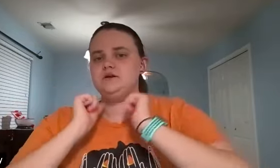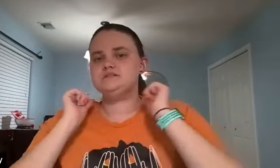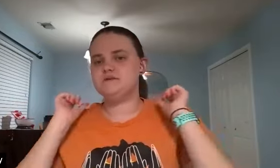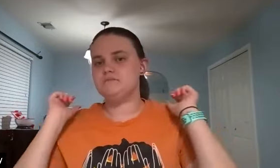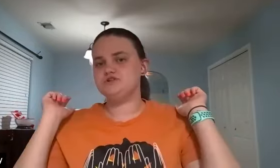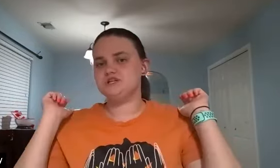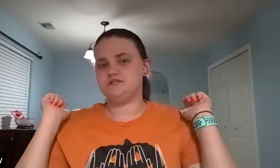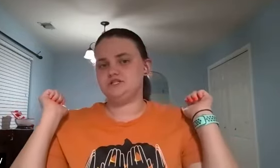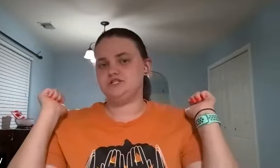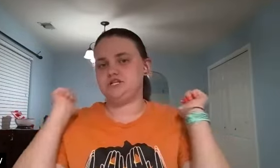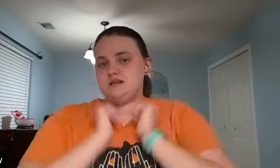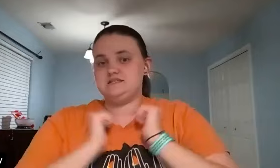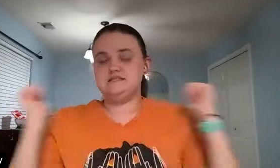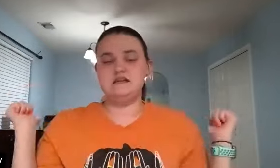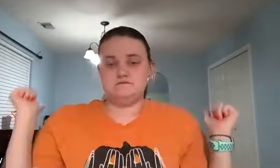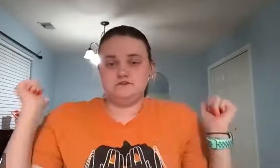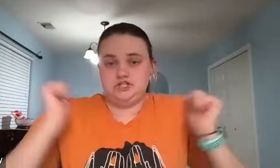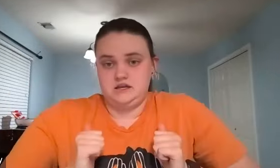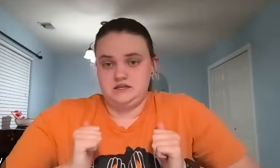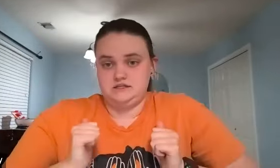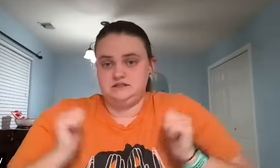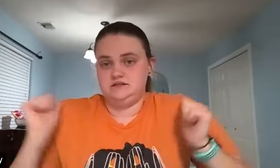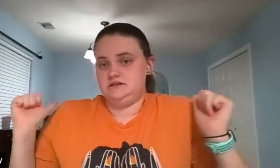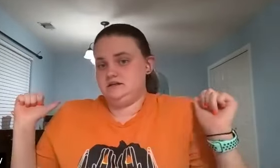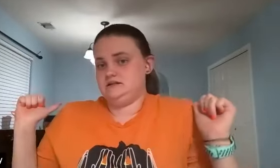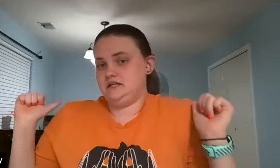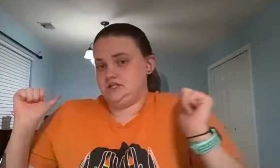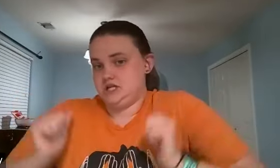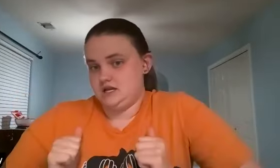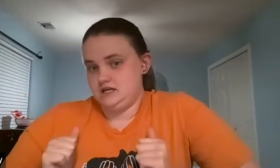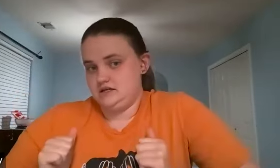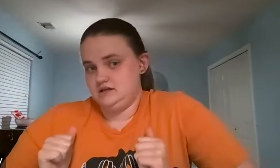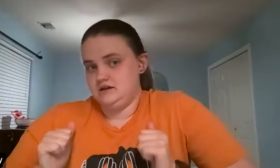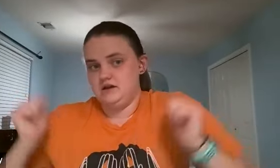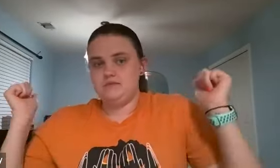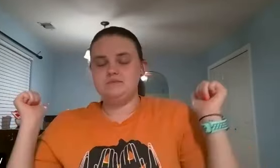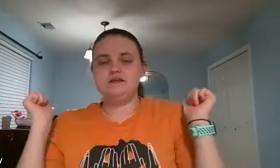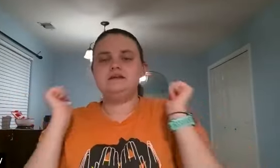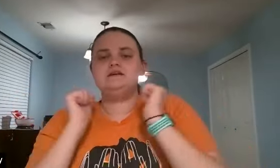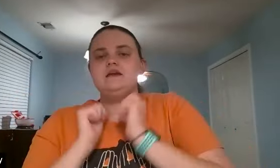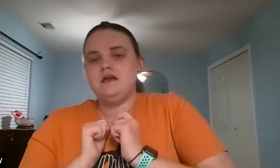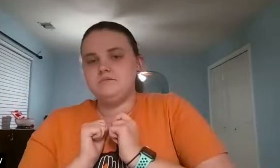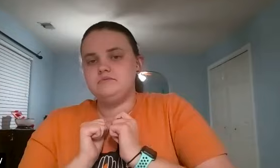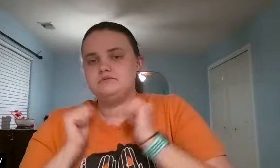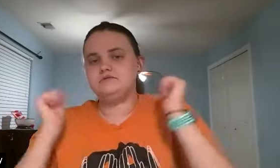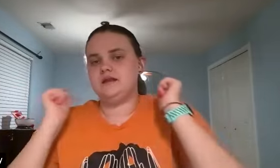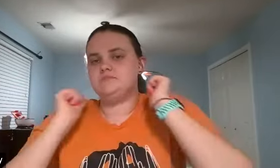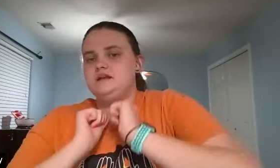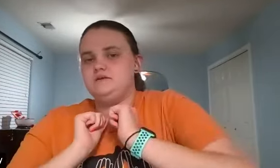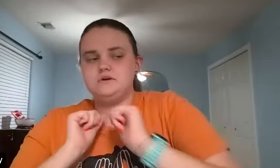almost have the motion of a jacket, because this is a sign for jacket. It's like jacket, but I'd be like cape. Like I bring it inward.